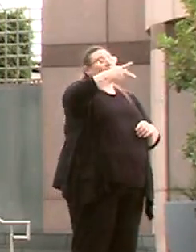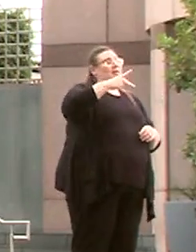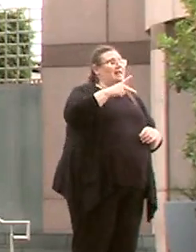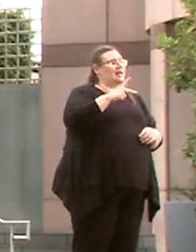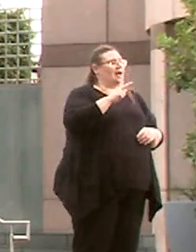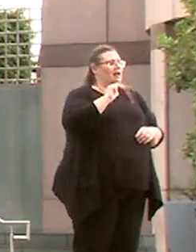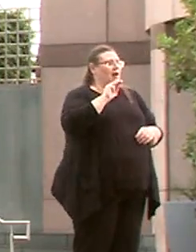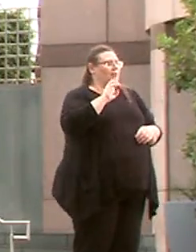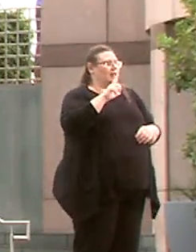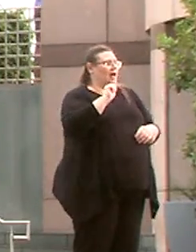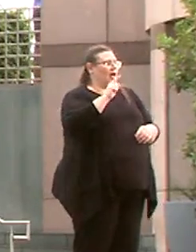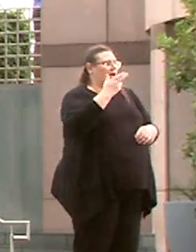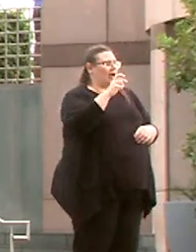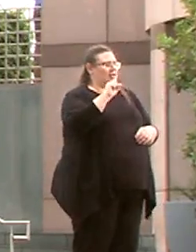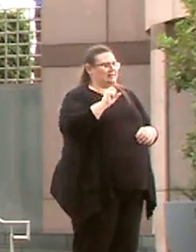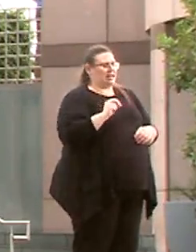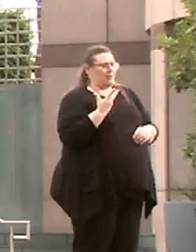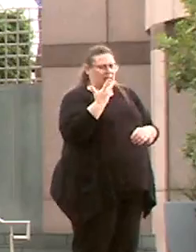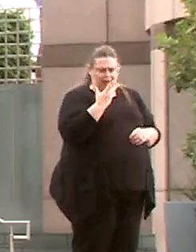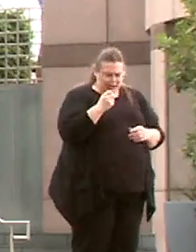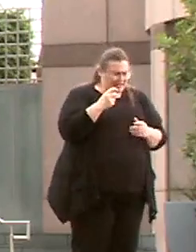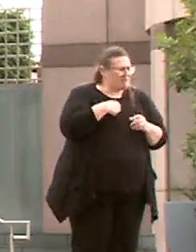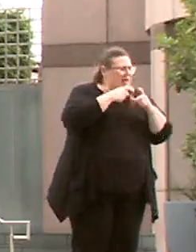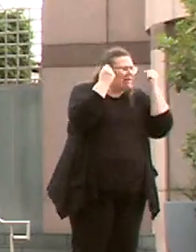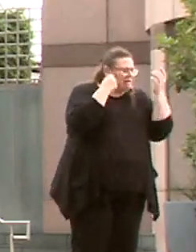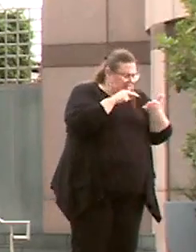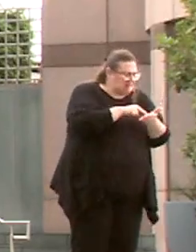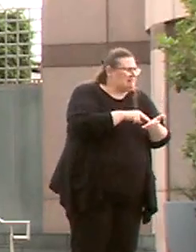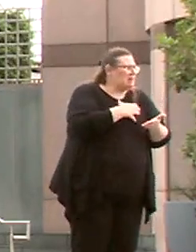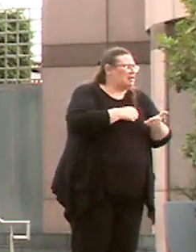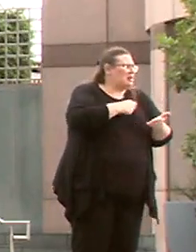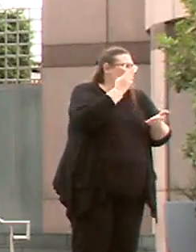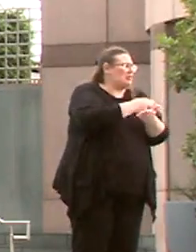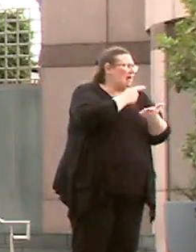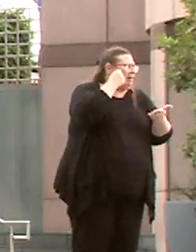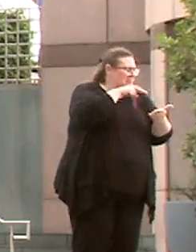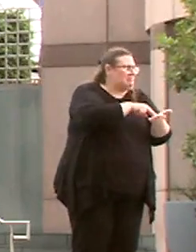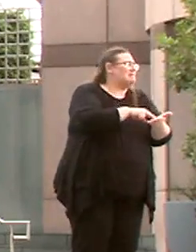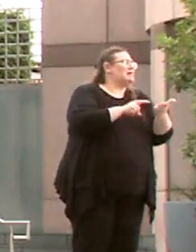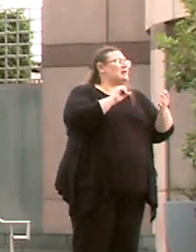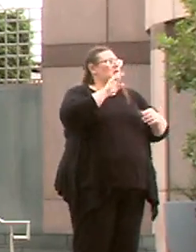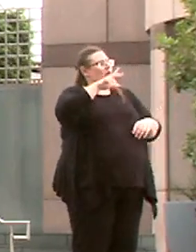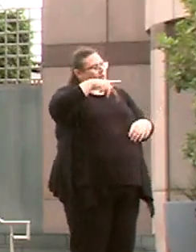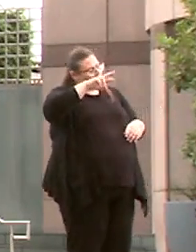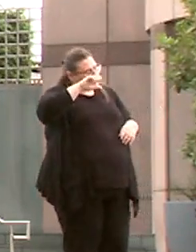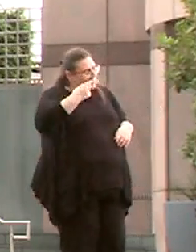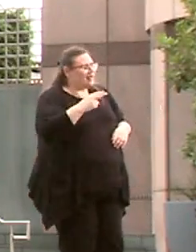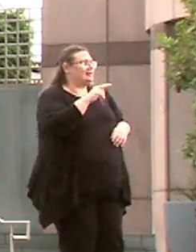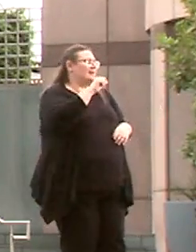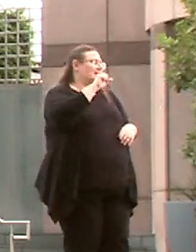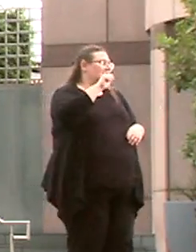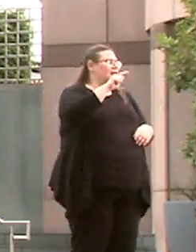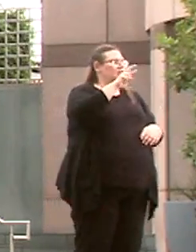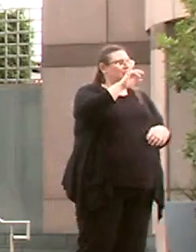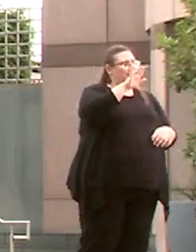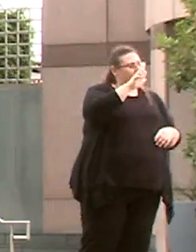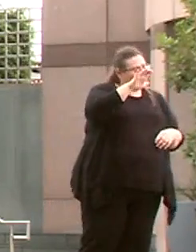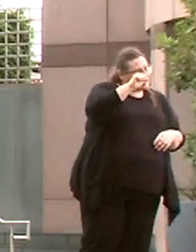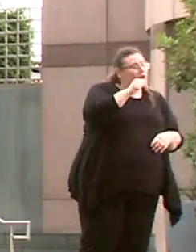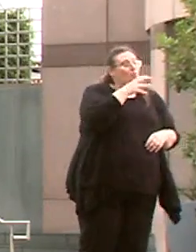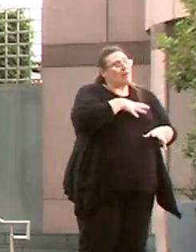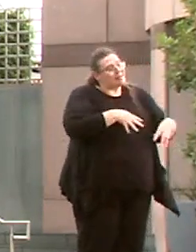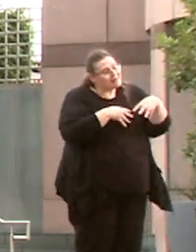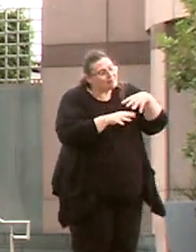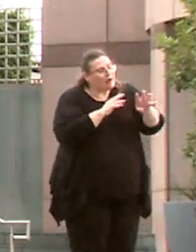help if I put on my glasses, right? Puts on glasses. That would help. Oprah, NASA, Tribeca Film Festival, the Women's March,